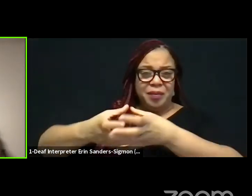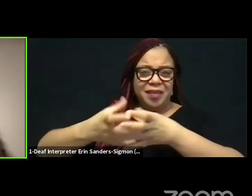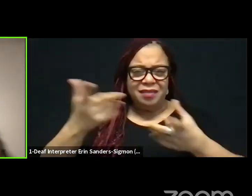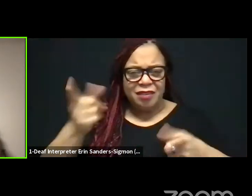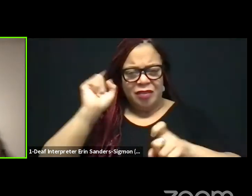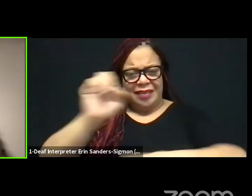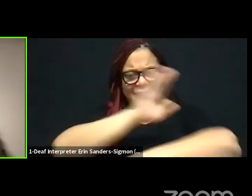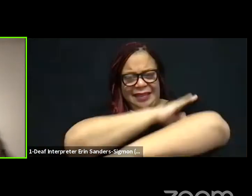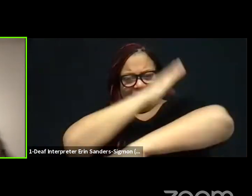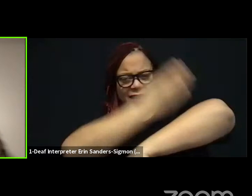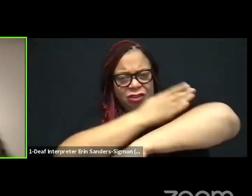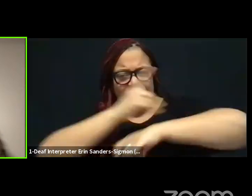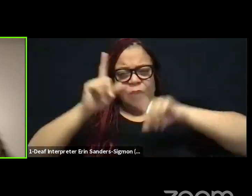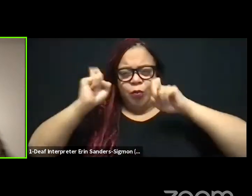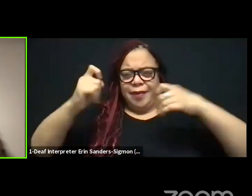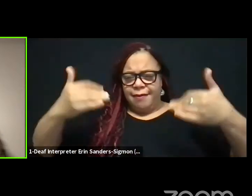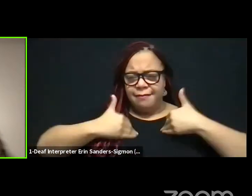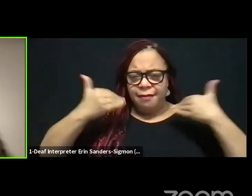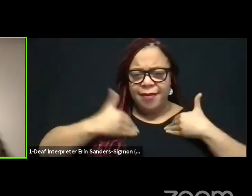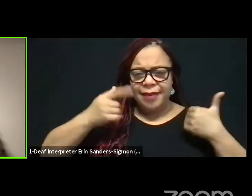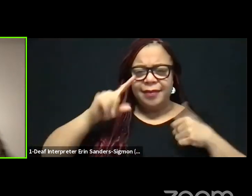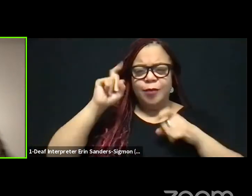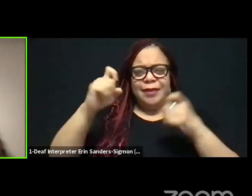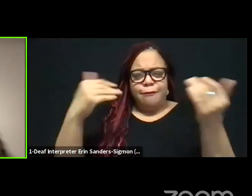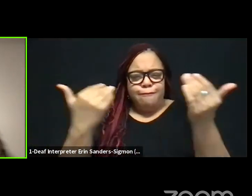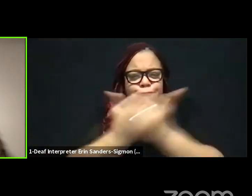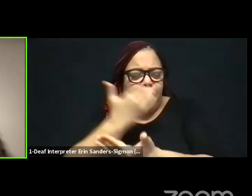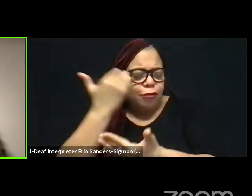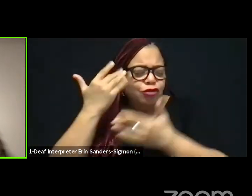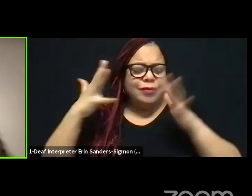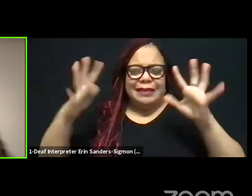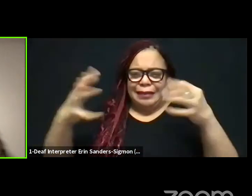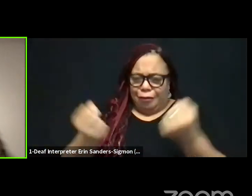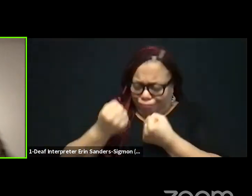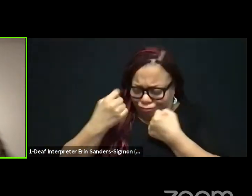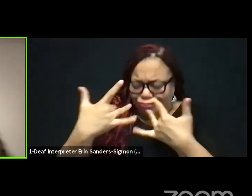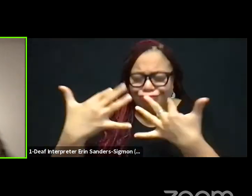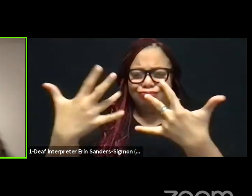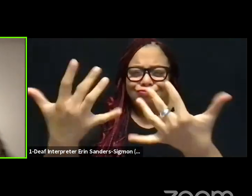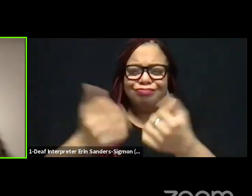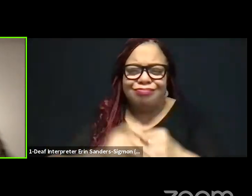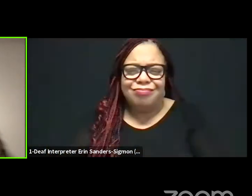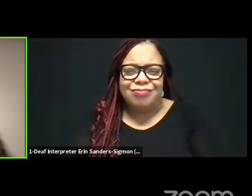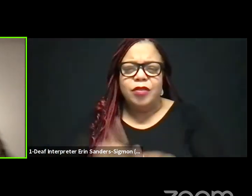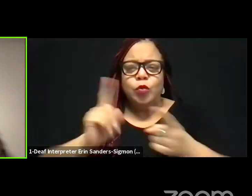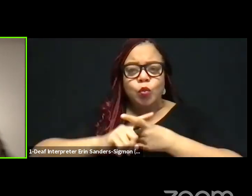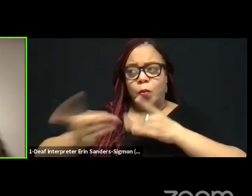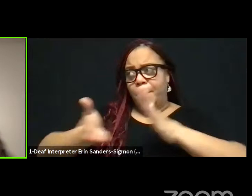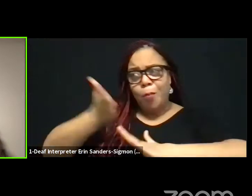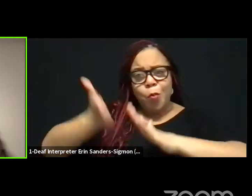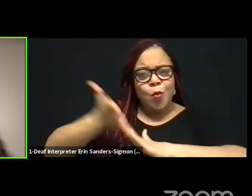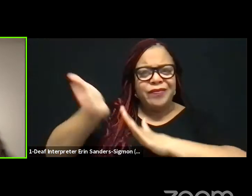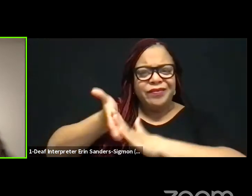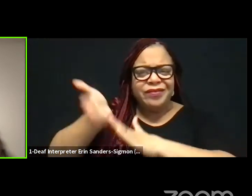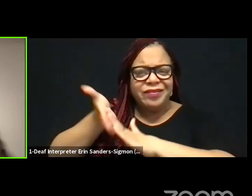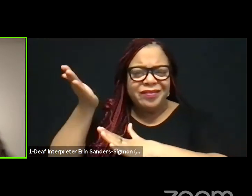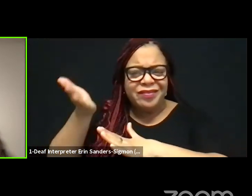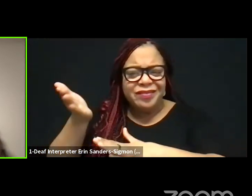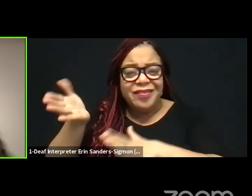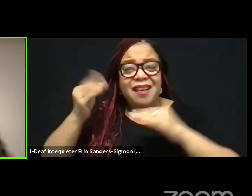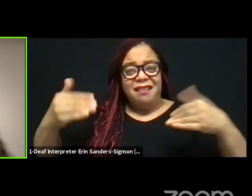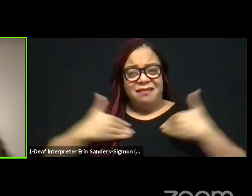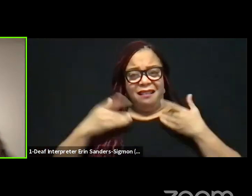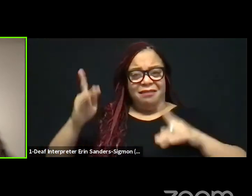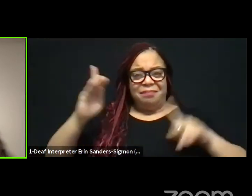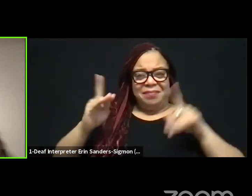to move, and young people have that energy, and they have that, not only that energy, but young people